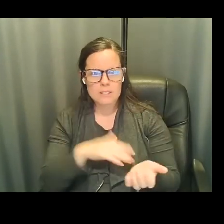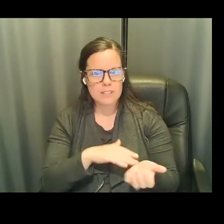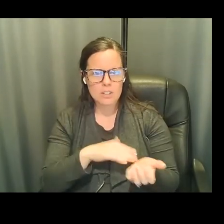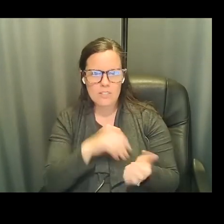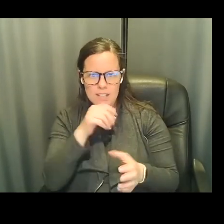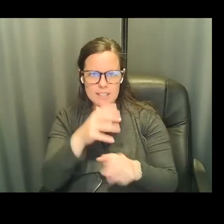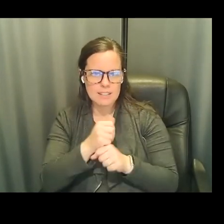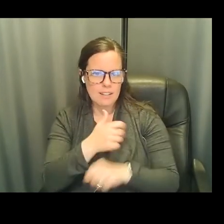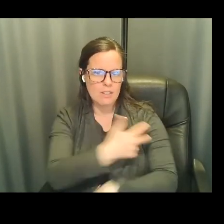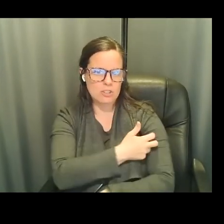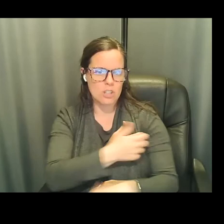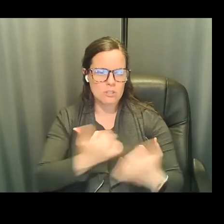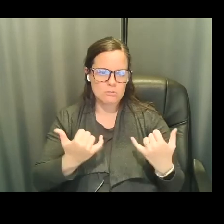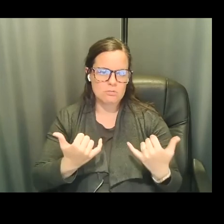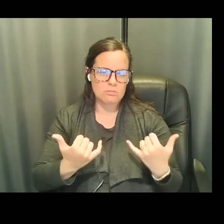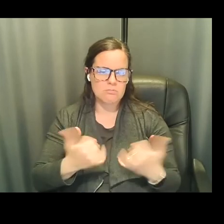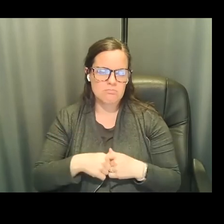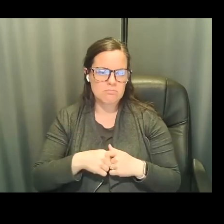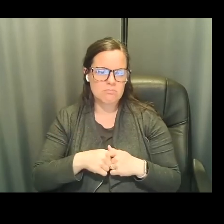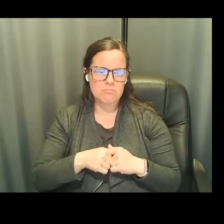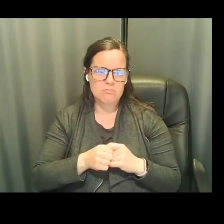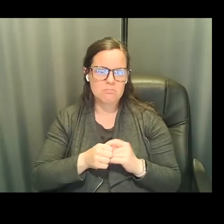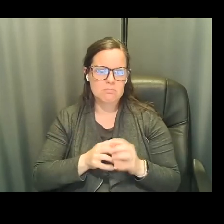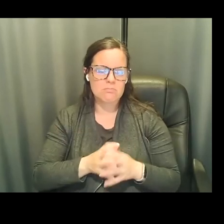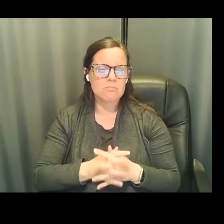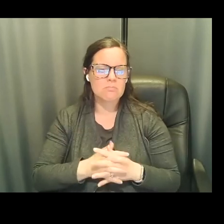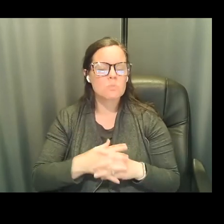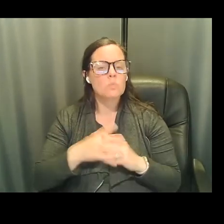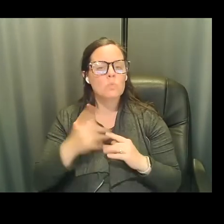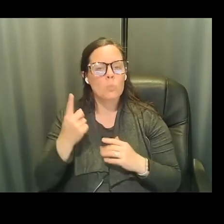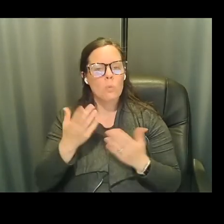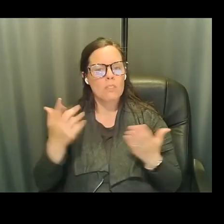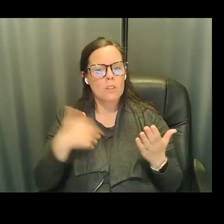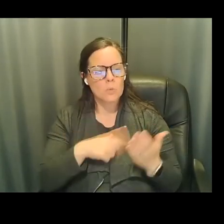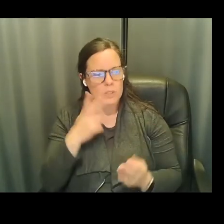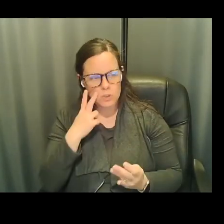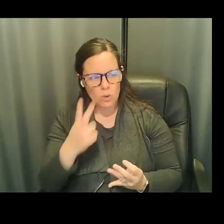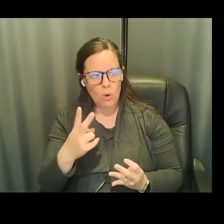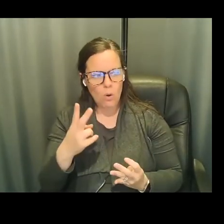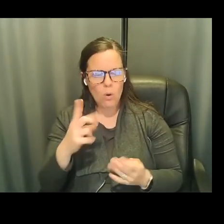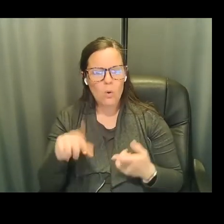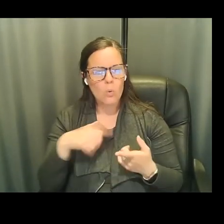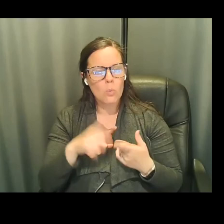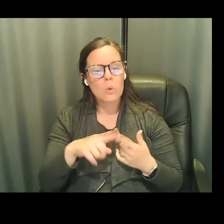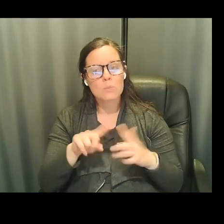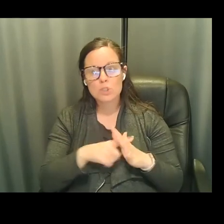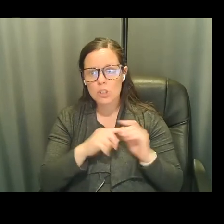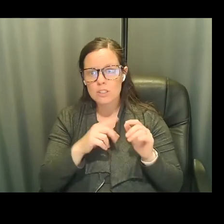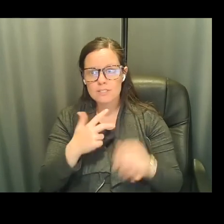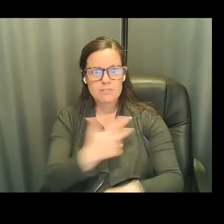time. I would say that one of the things we saw when we rolled out the vaccination was